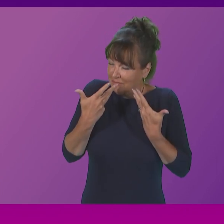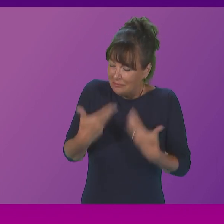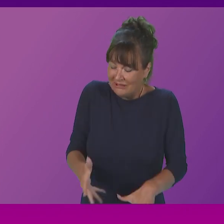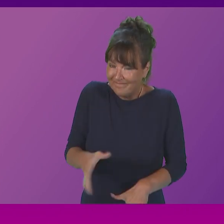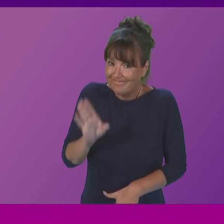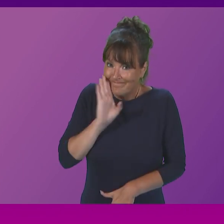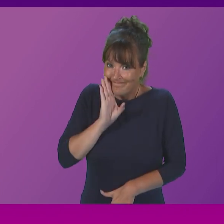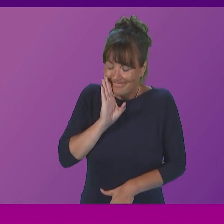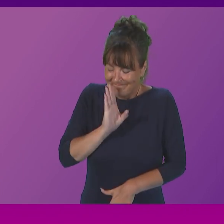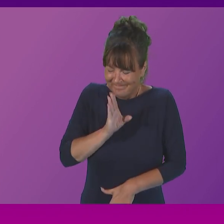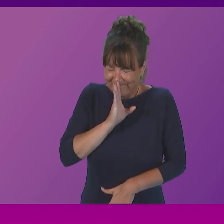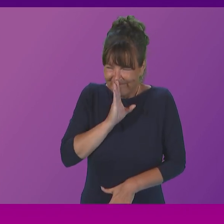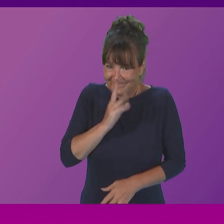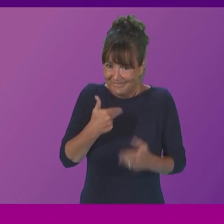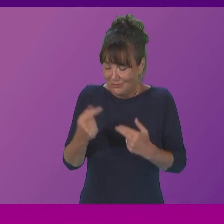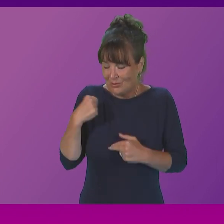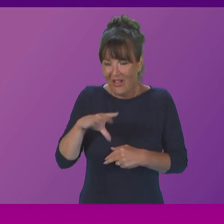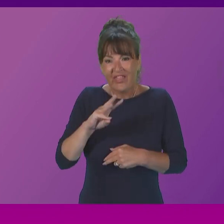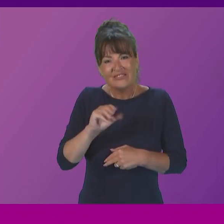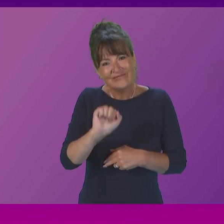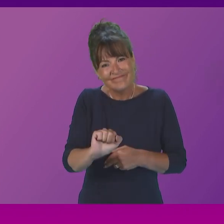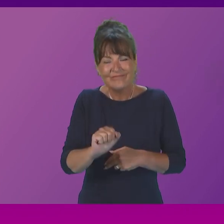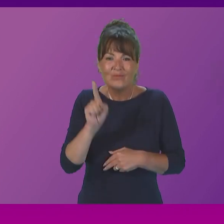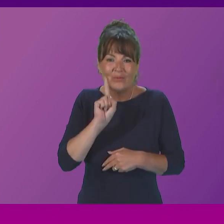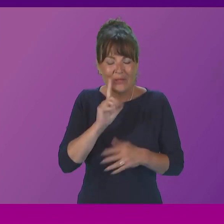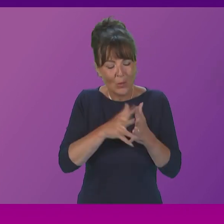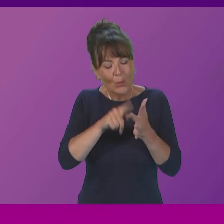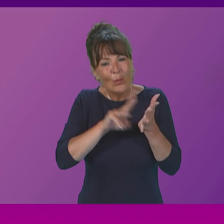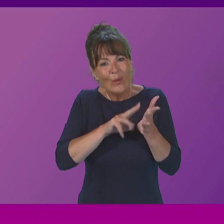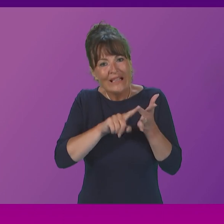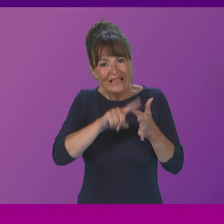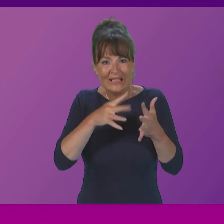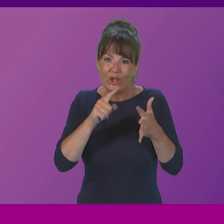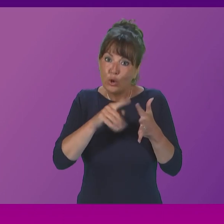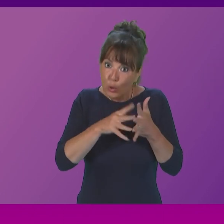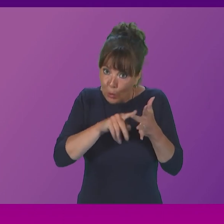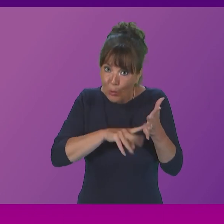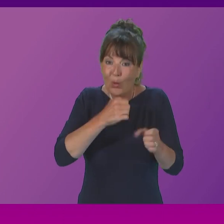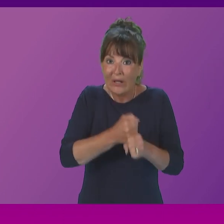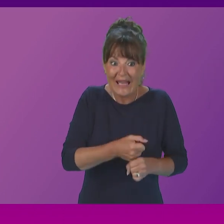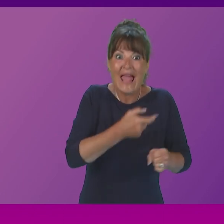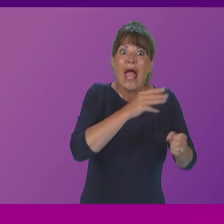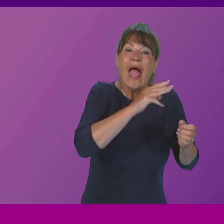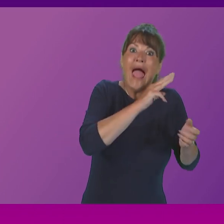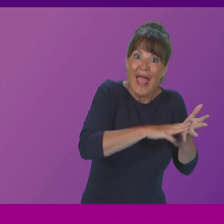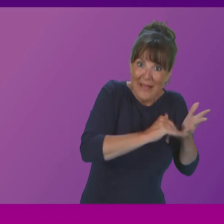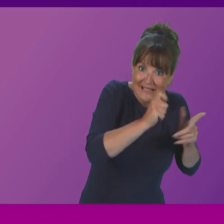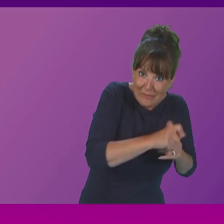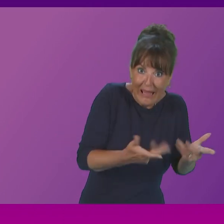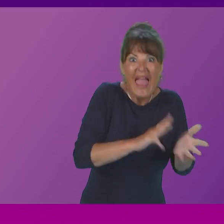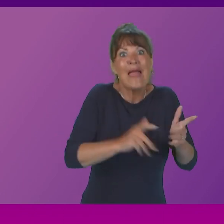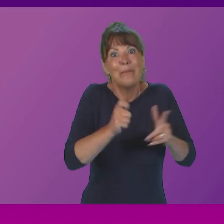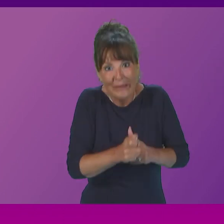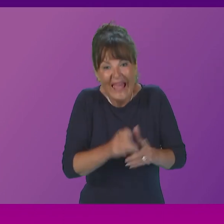sad news on Thursday that Winnie Ewing, an MSP, an MP, an MEP, an